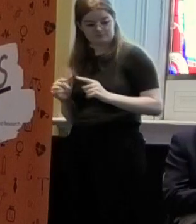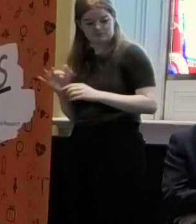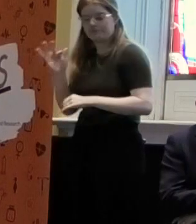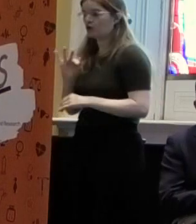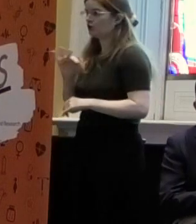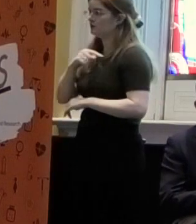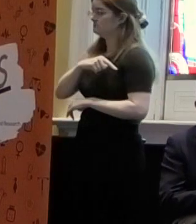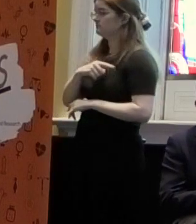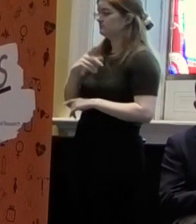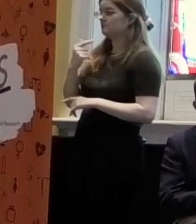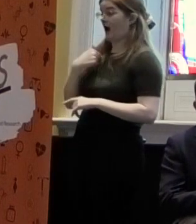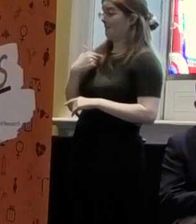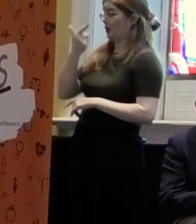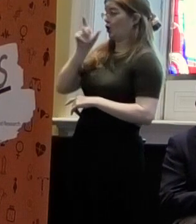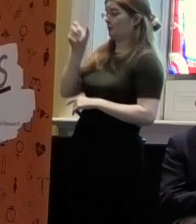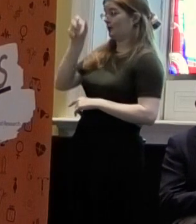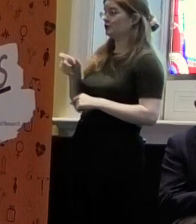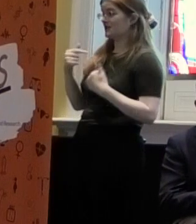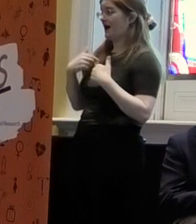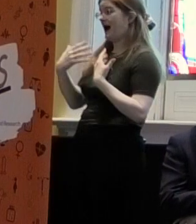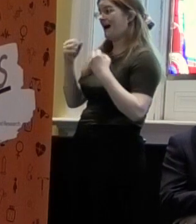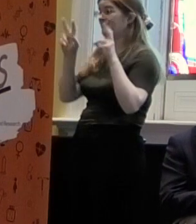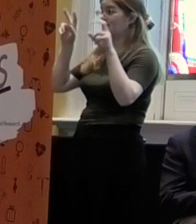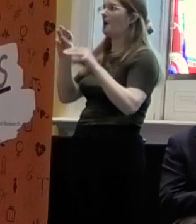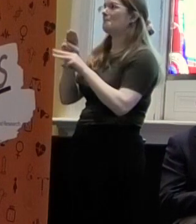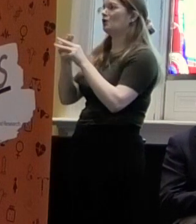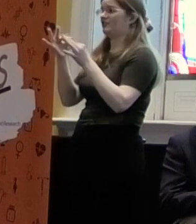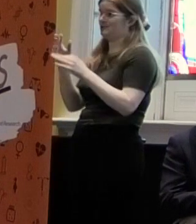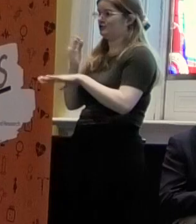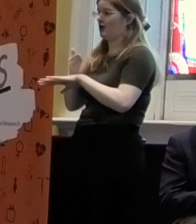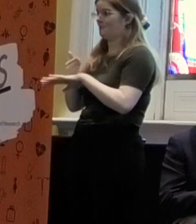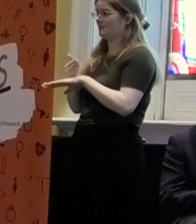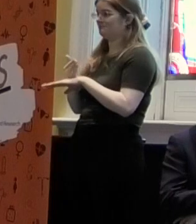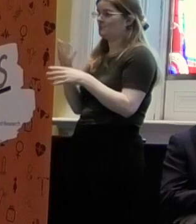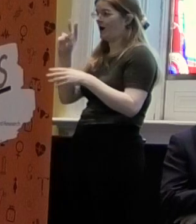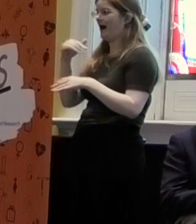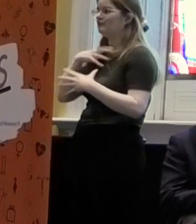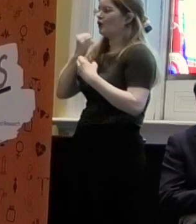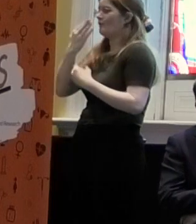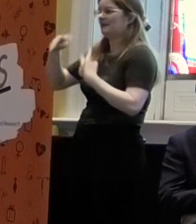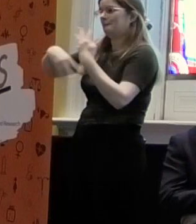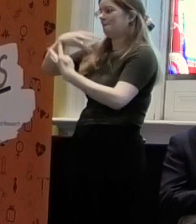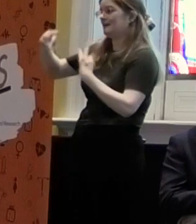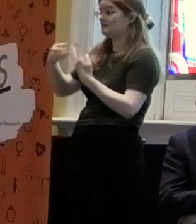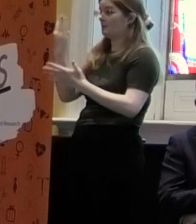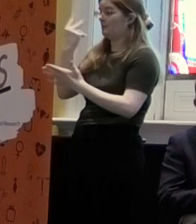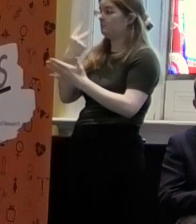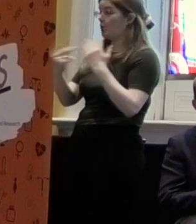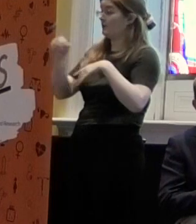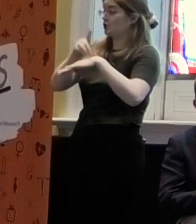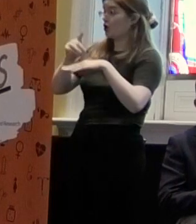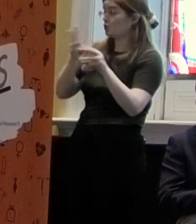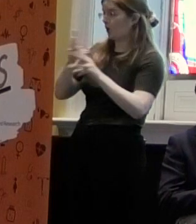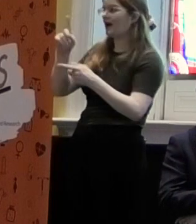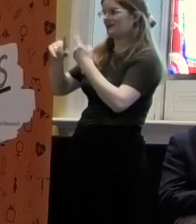I think I'm one of those lucky ones who has what I think is an ideal job, in that I have a lovely blend of clinical and